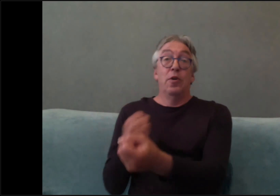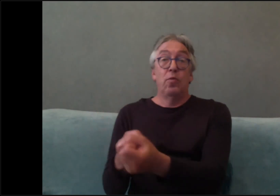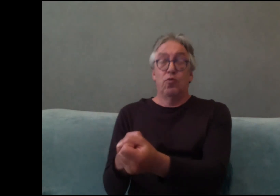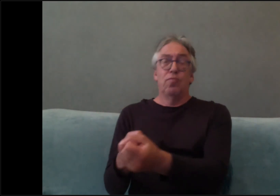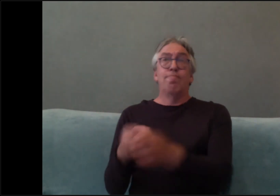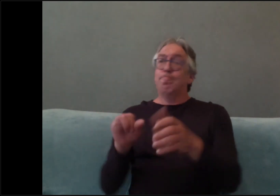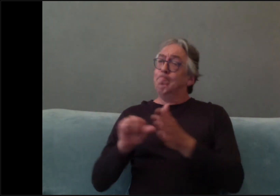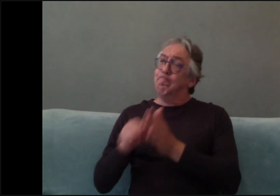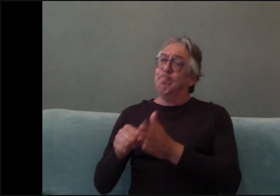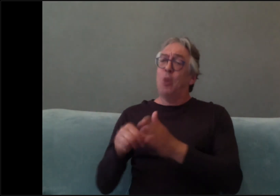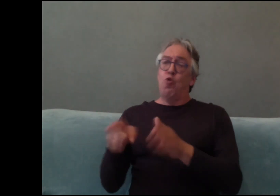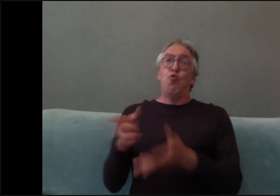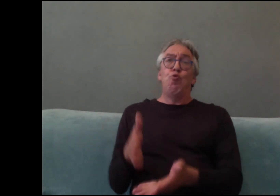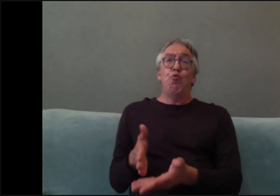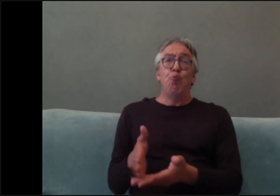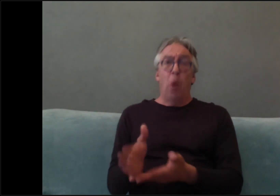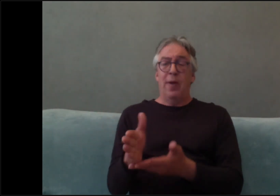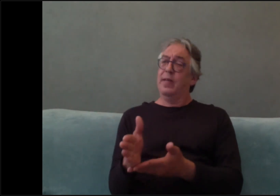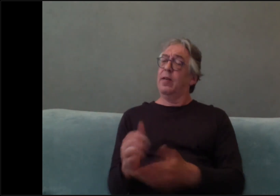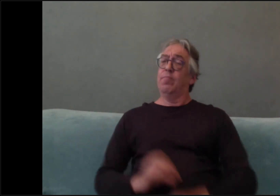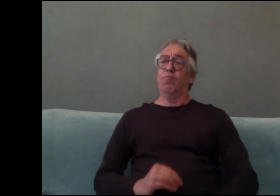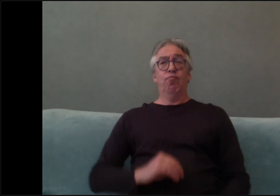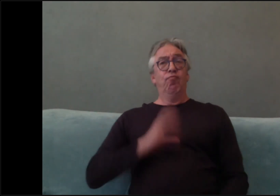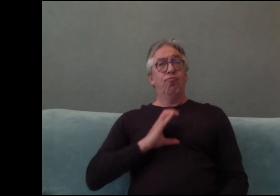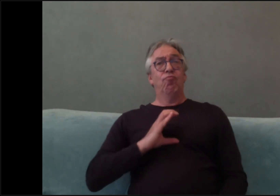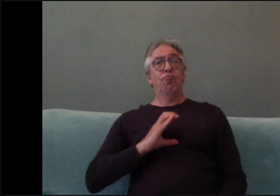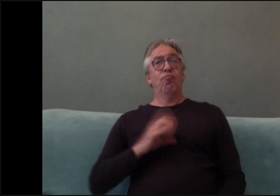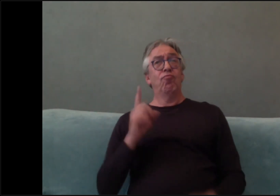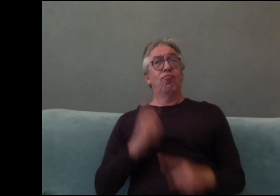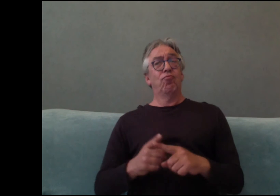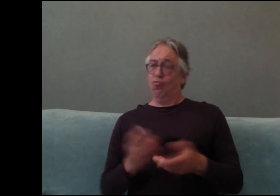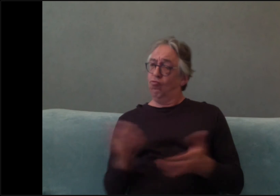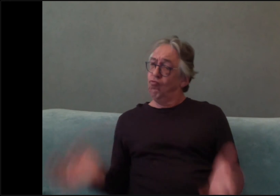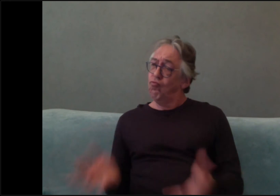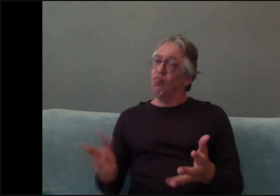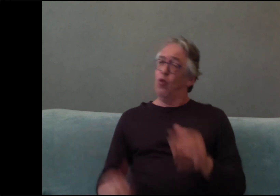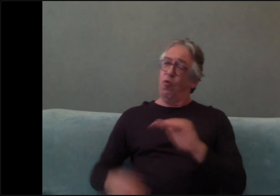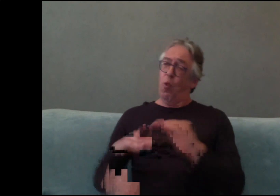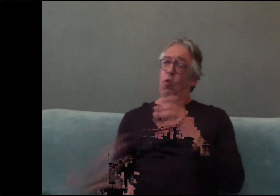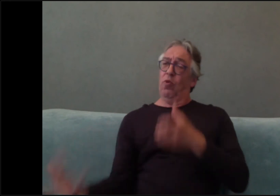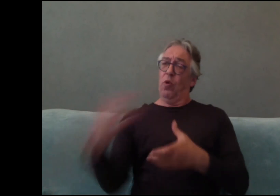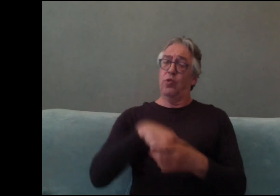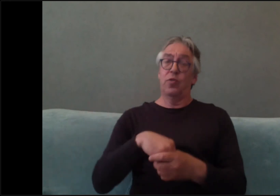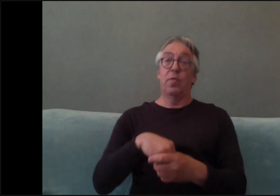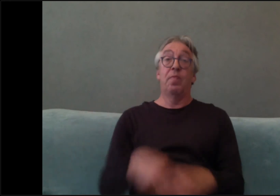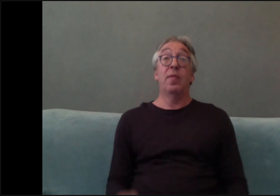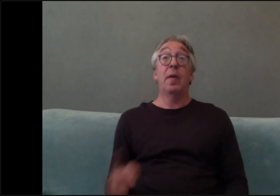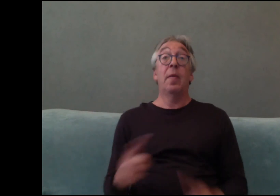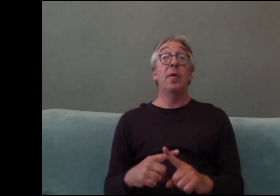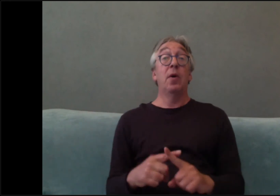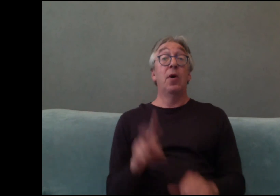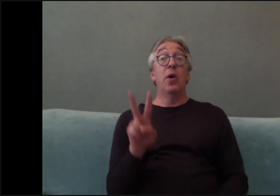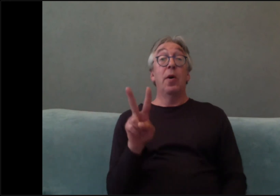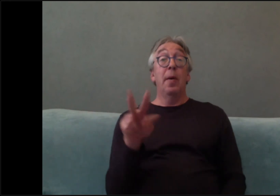society. And last but not least, in 2019, the European Economic and Social Committee adopted a